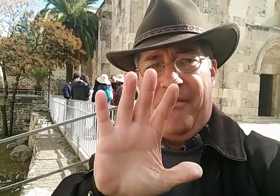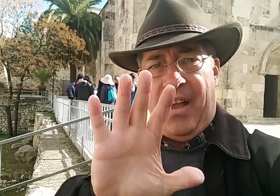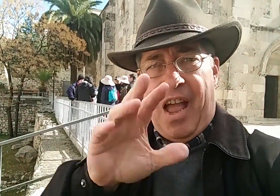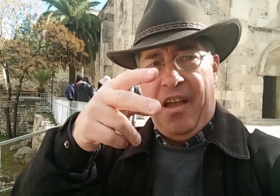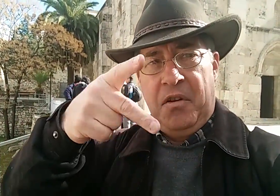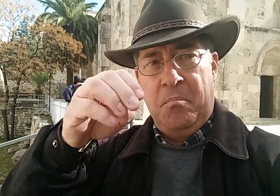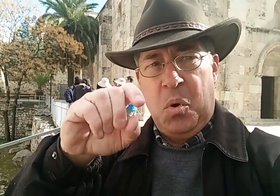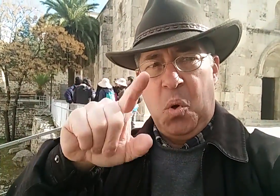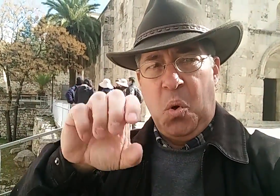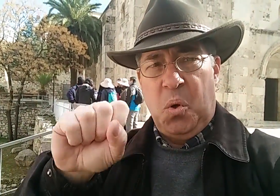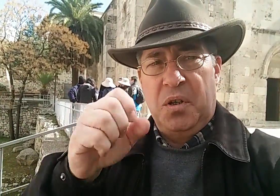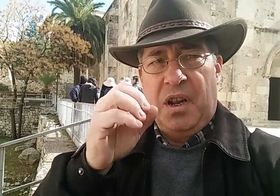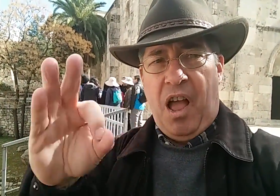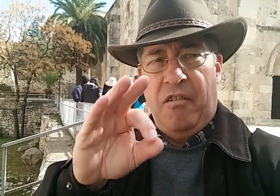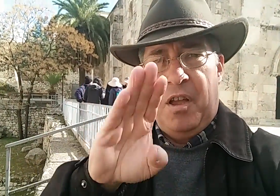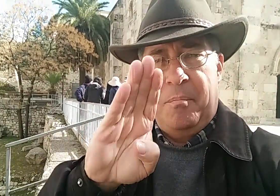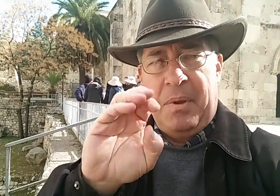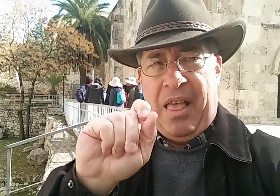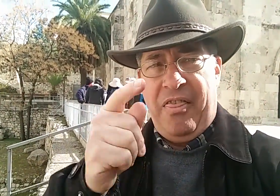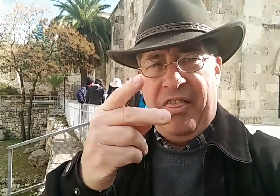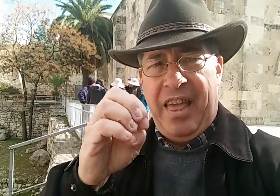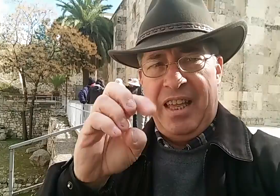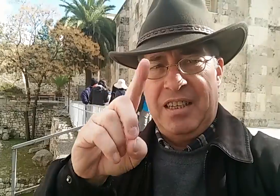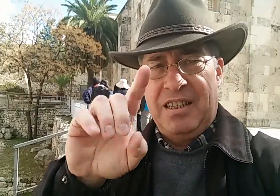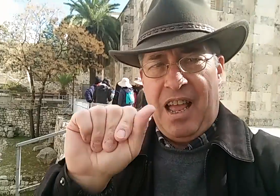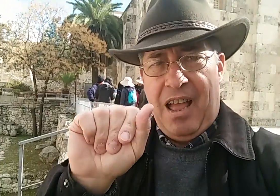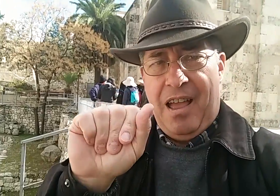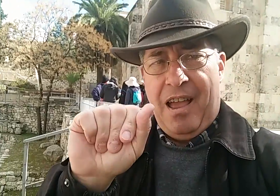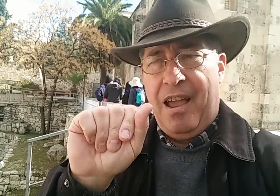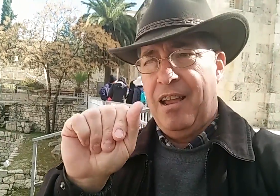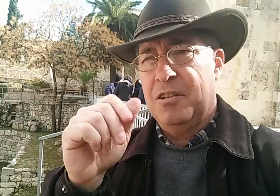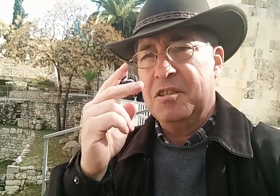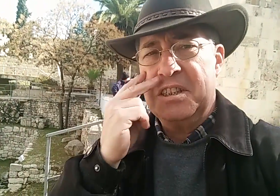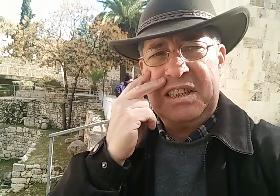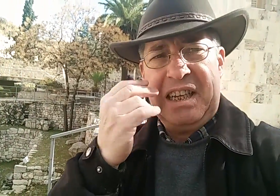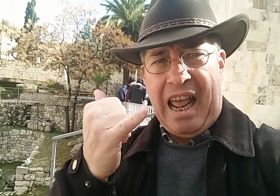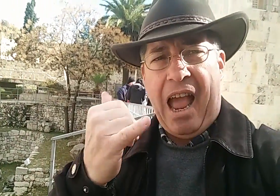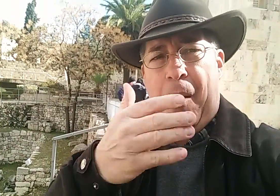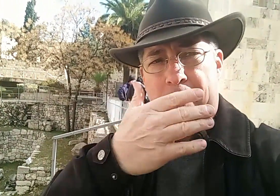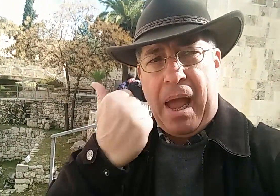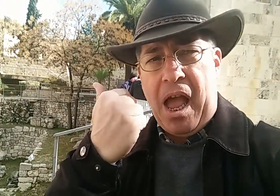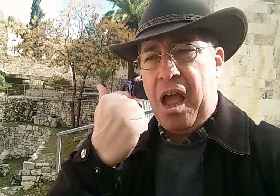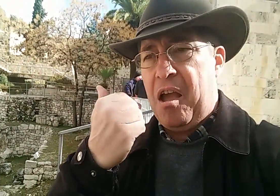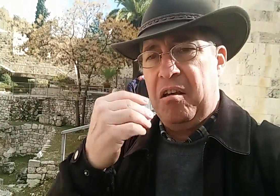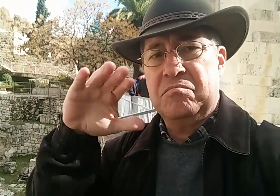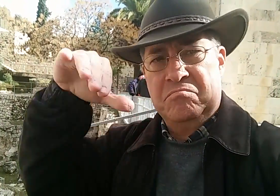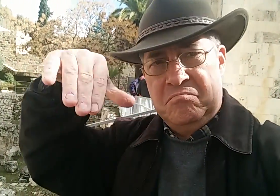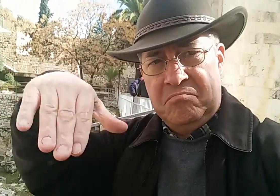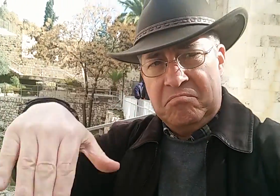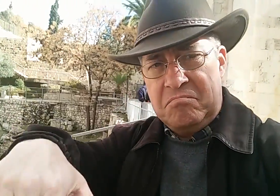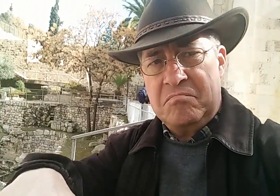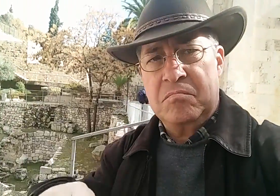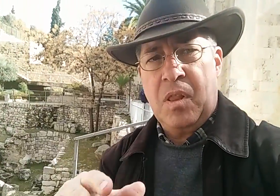here. There were 5 pools in Bethesda, and now you can see a little bit better